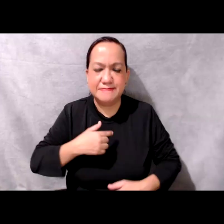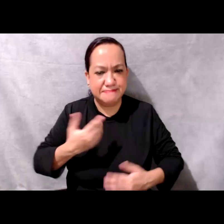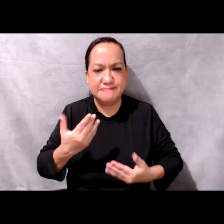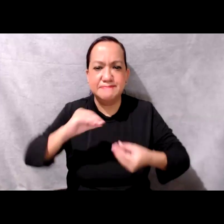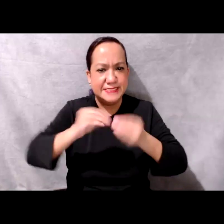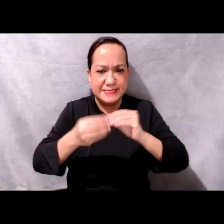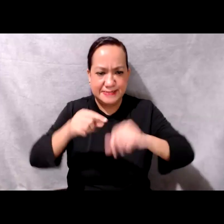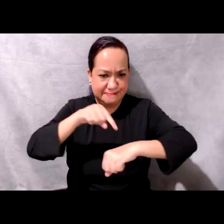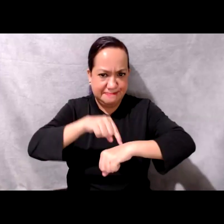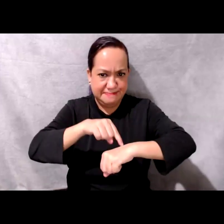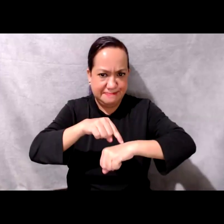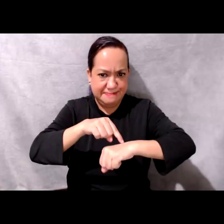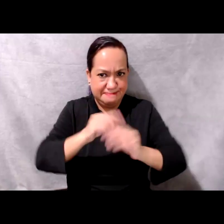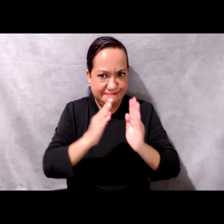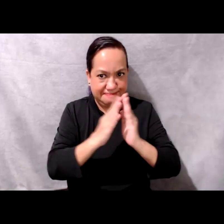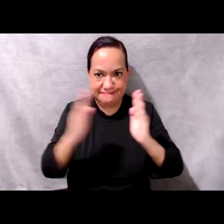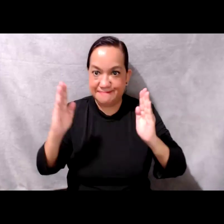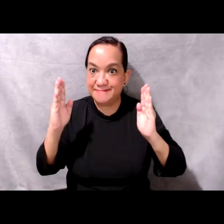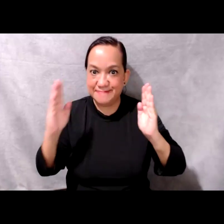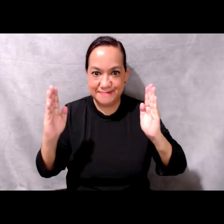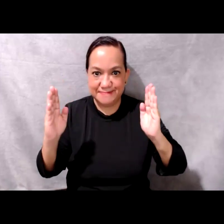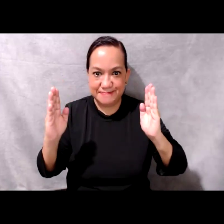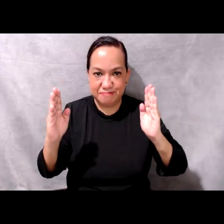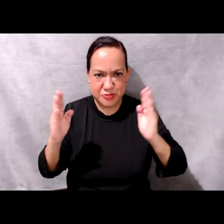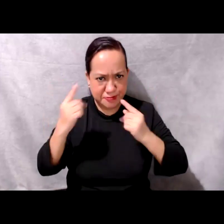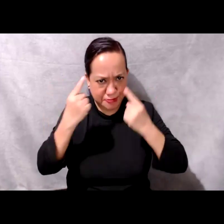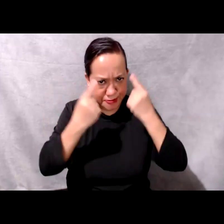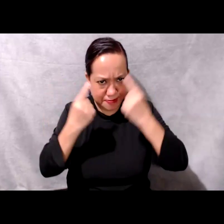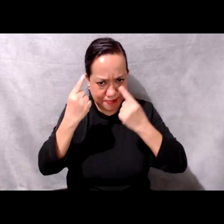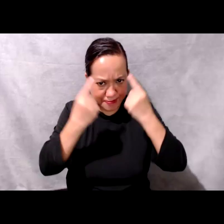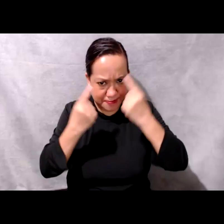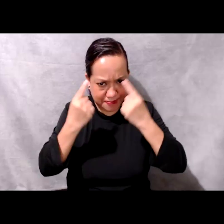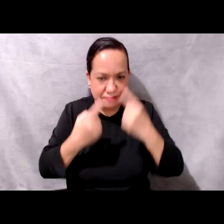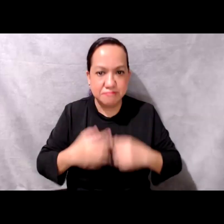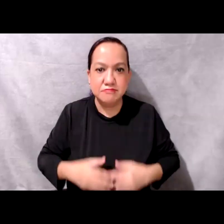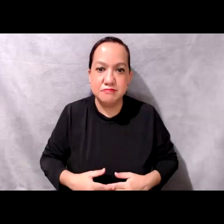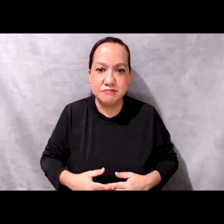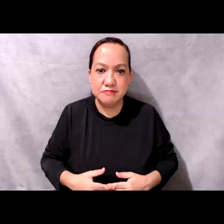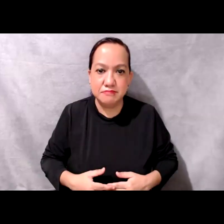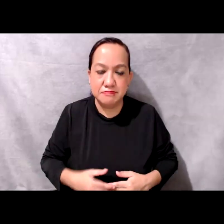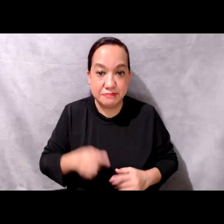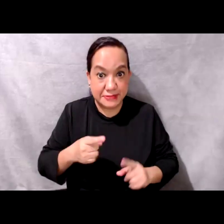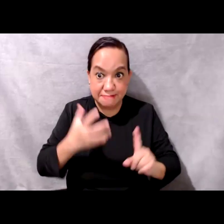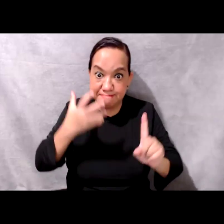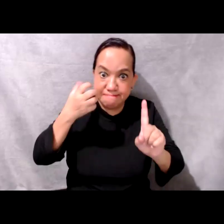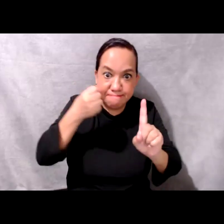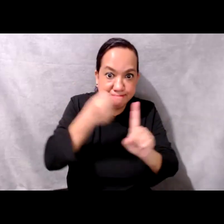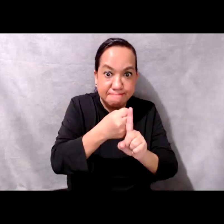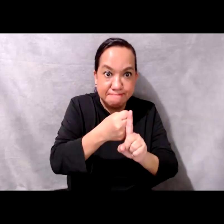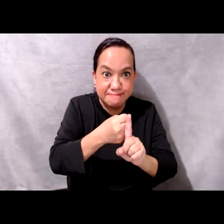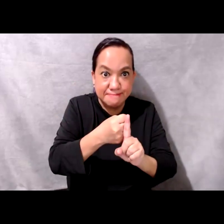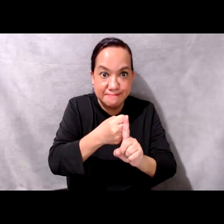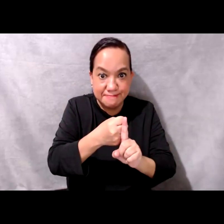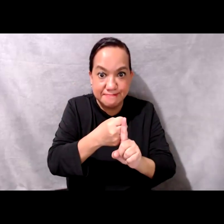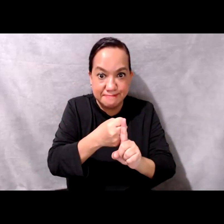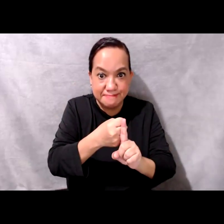and so sometime the impacts appear after the time limit is over. So that's one